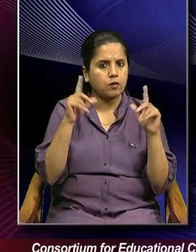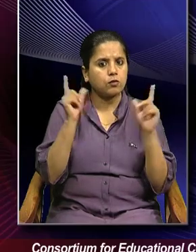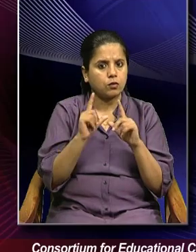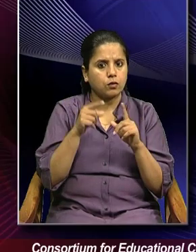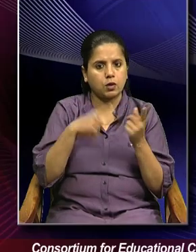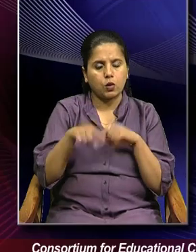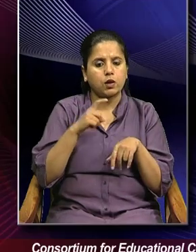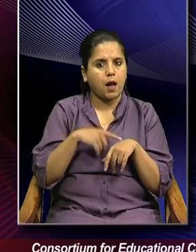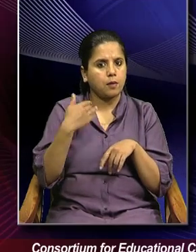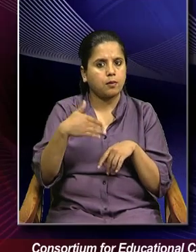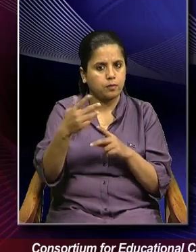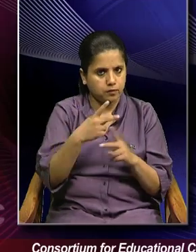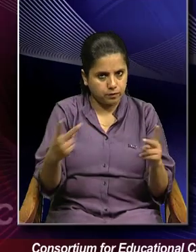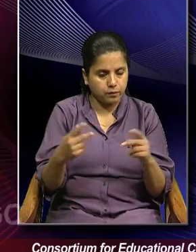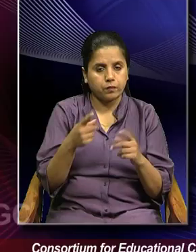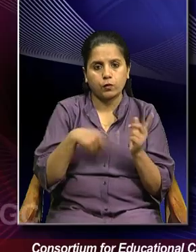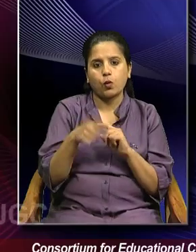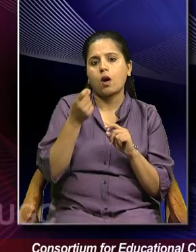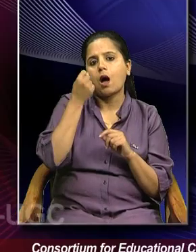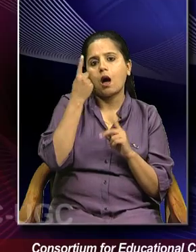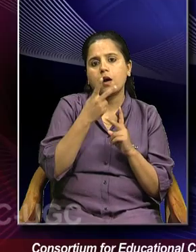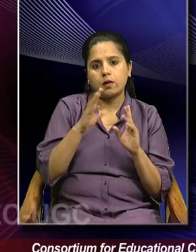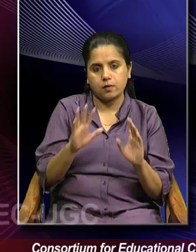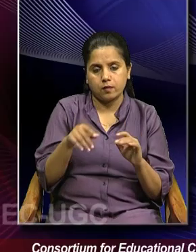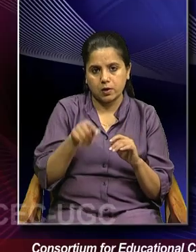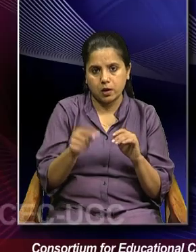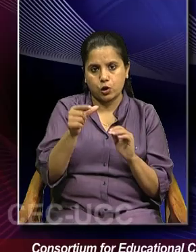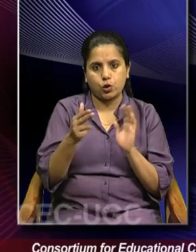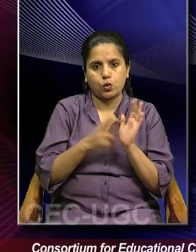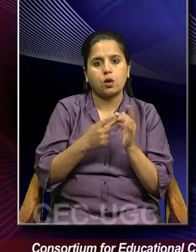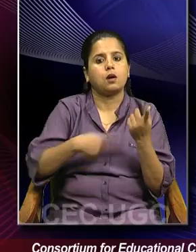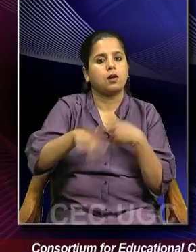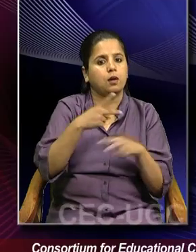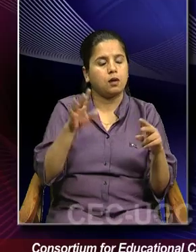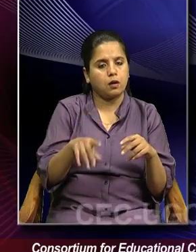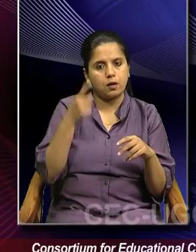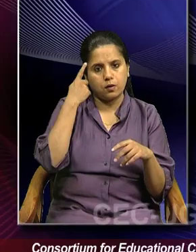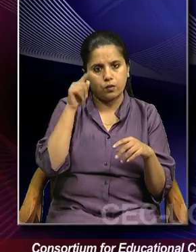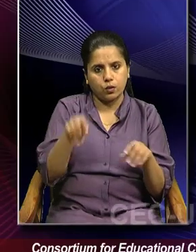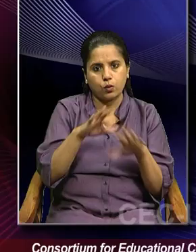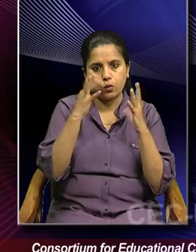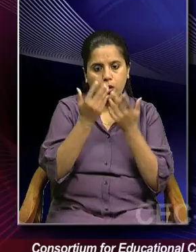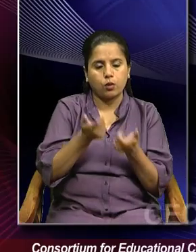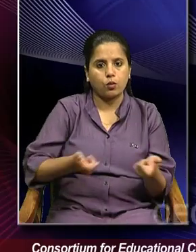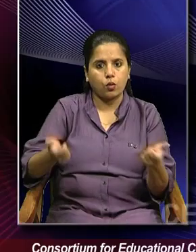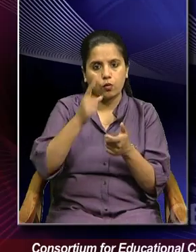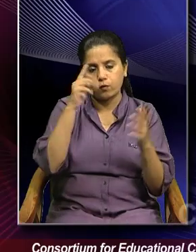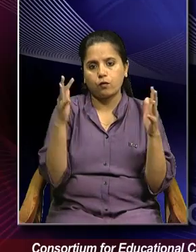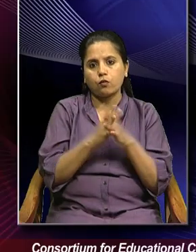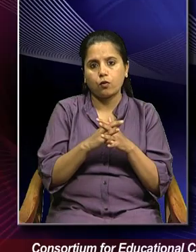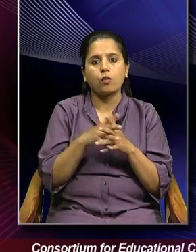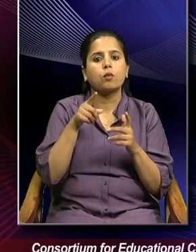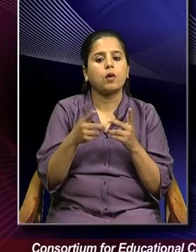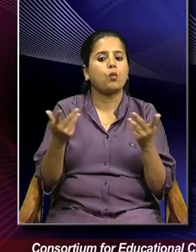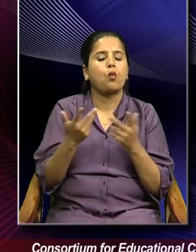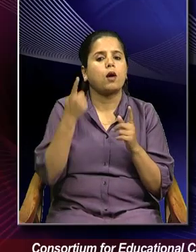with time. So, understanding the United Nations 4 world conferences on women with respect to what